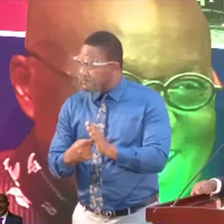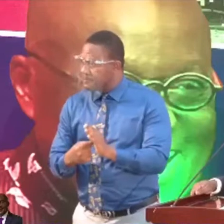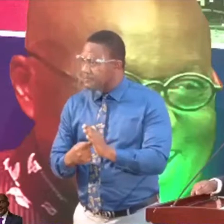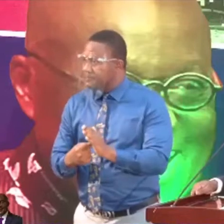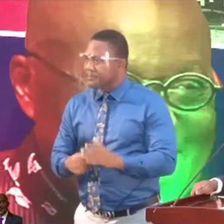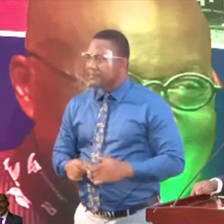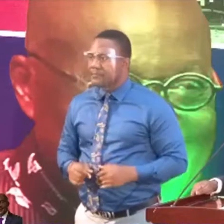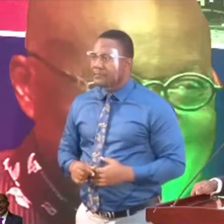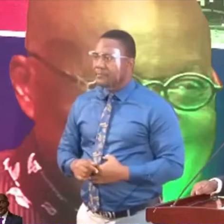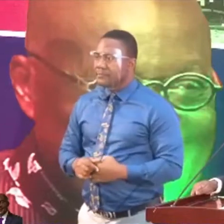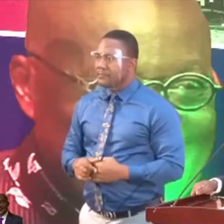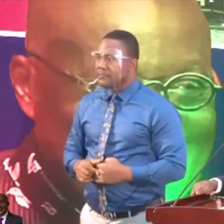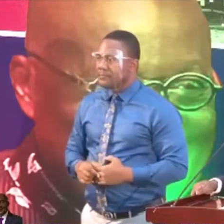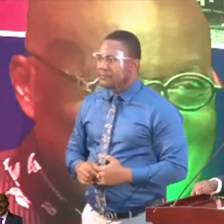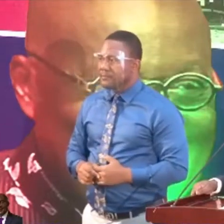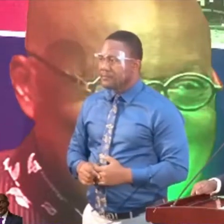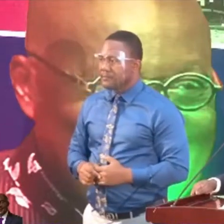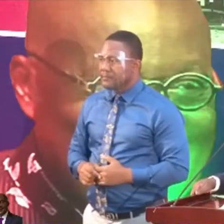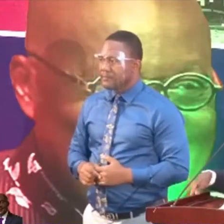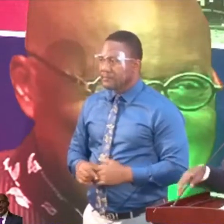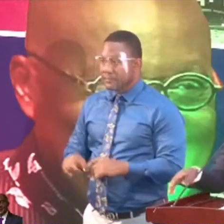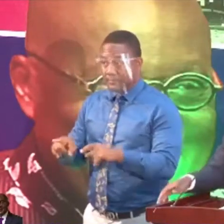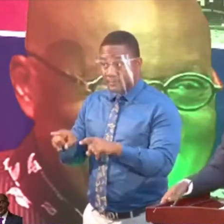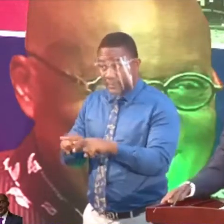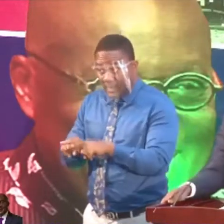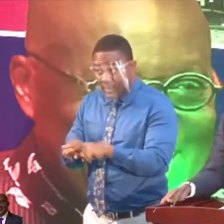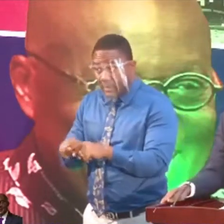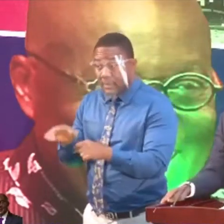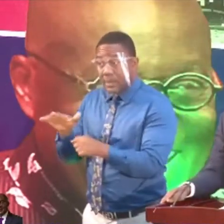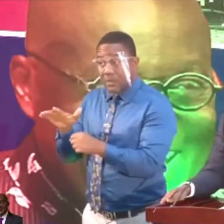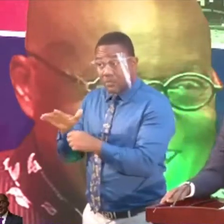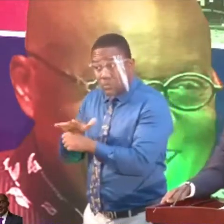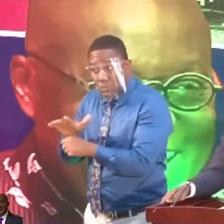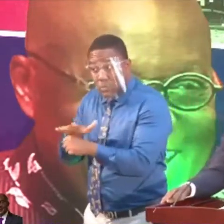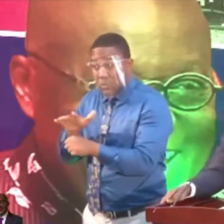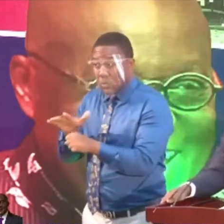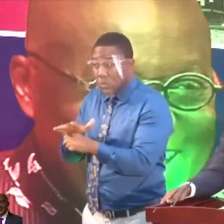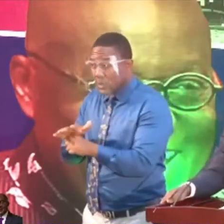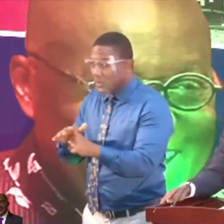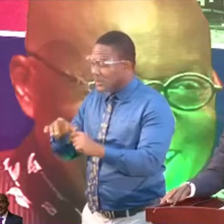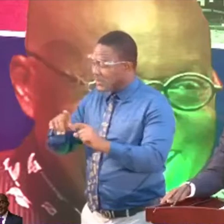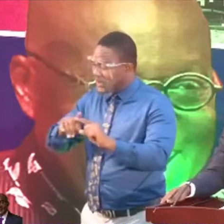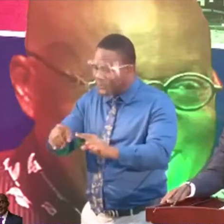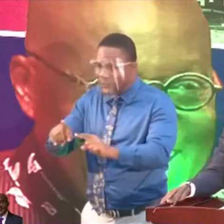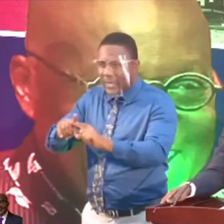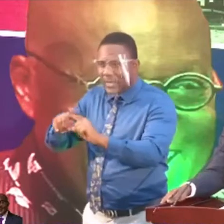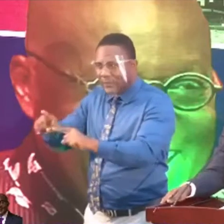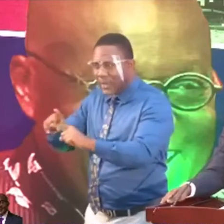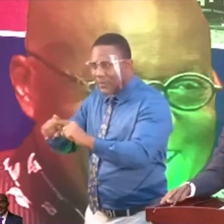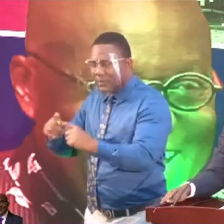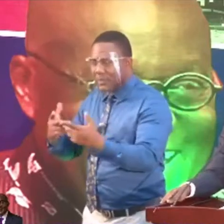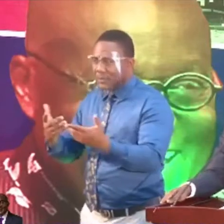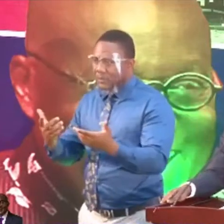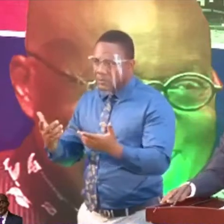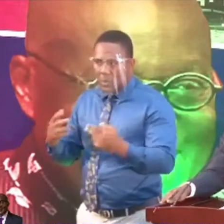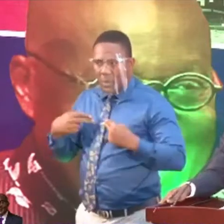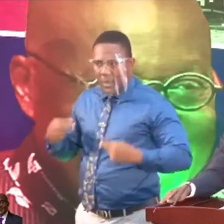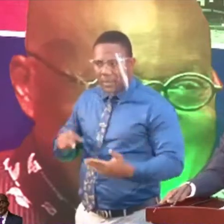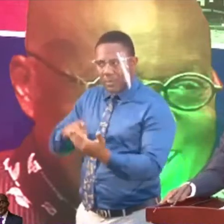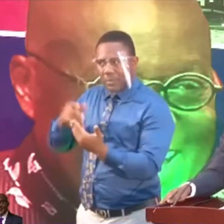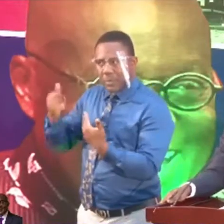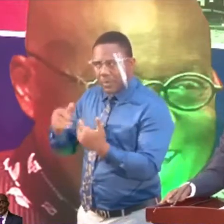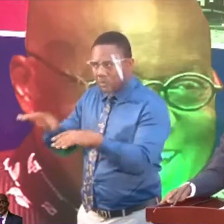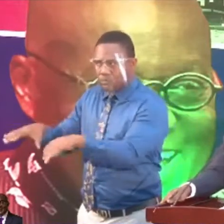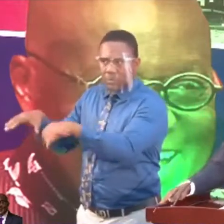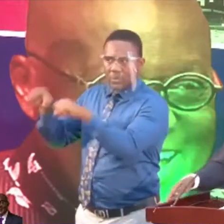that, we have also completed several health projects that we inherited from